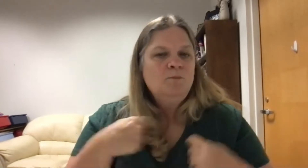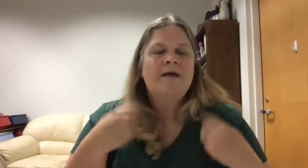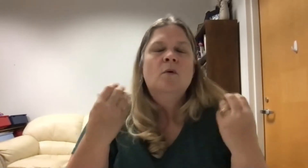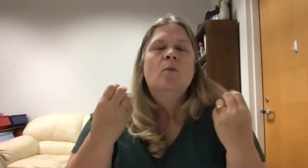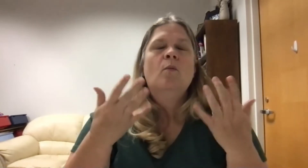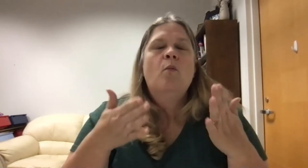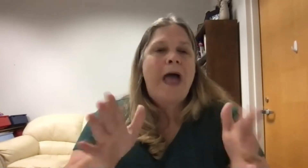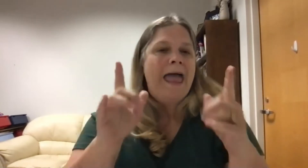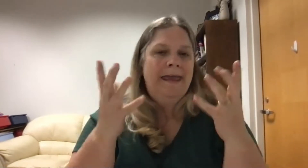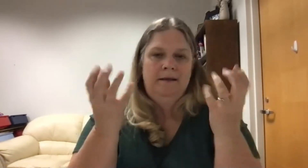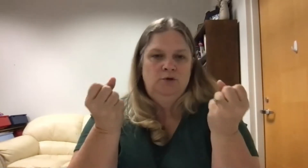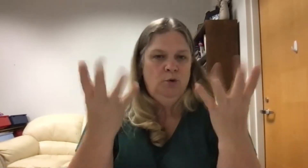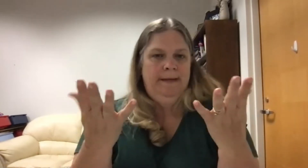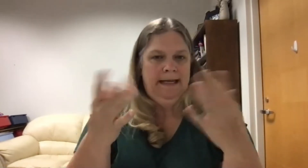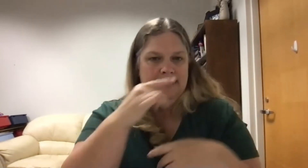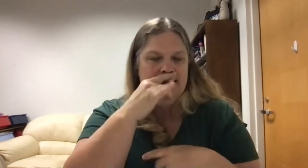and deafblind.